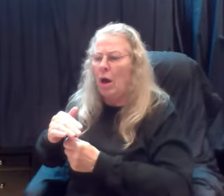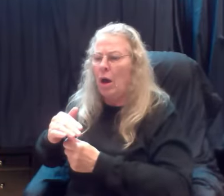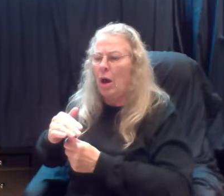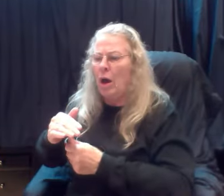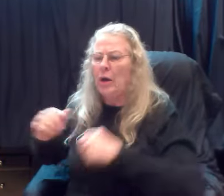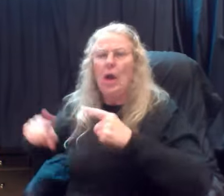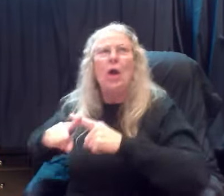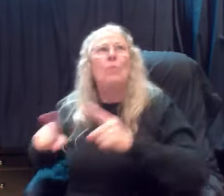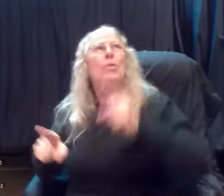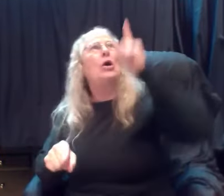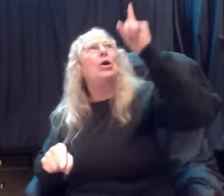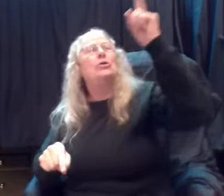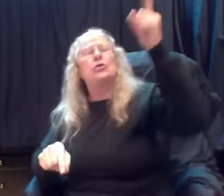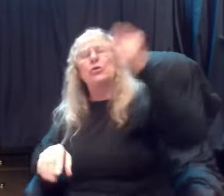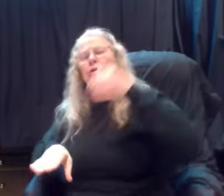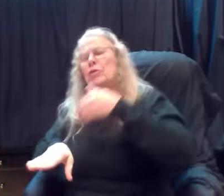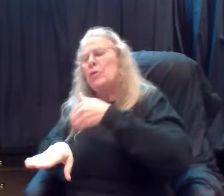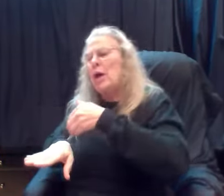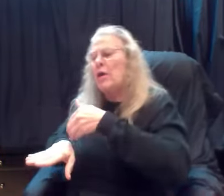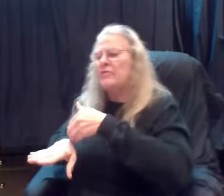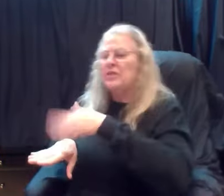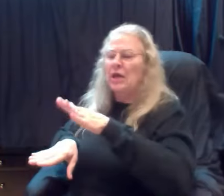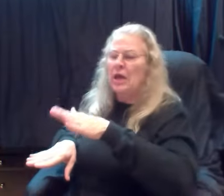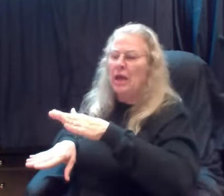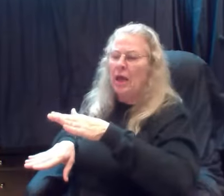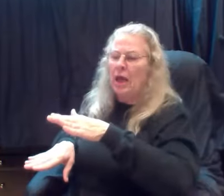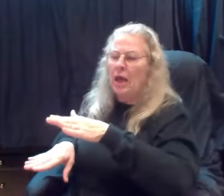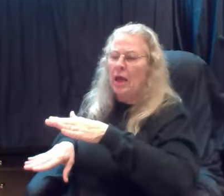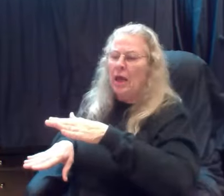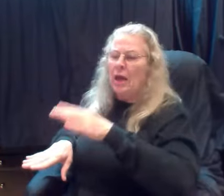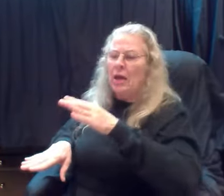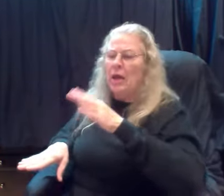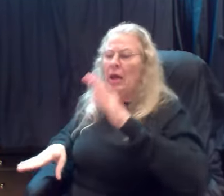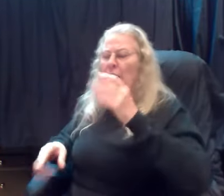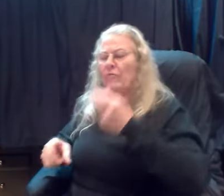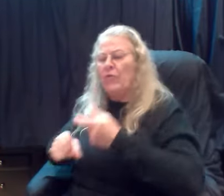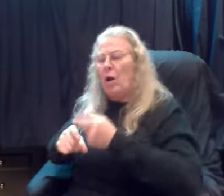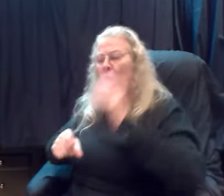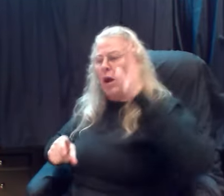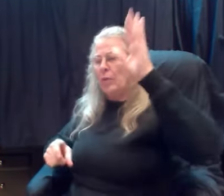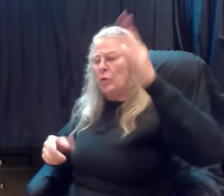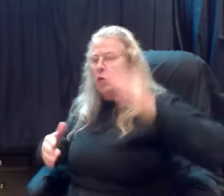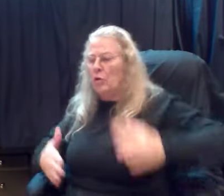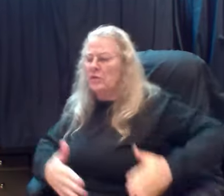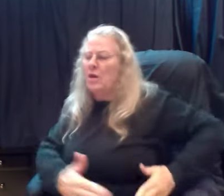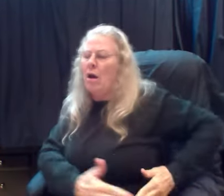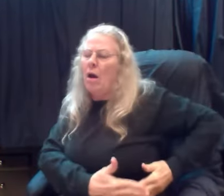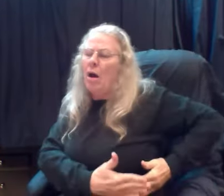But you have sent him from your side.